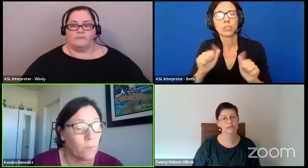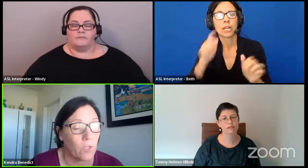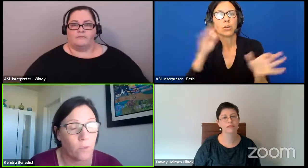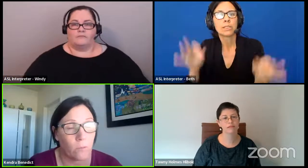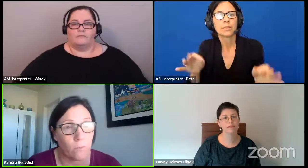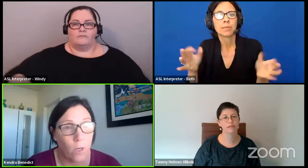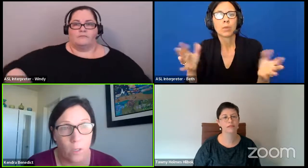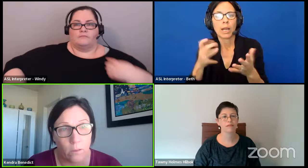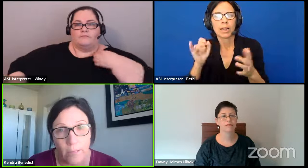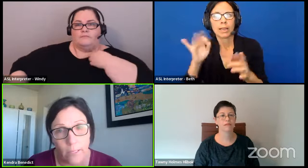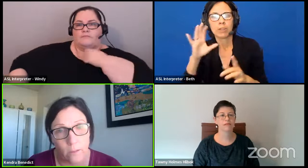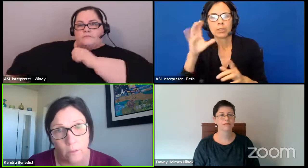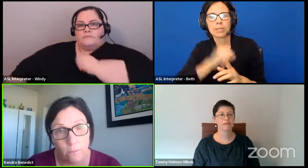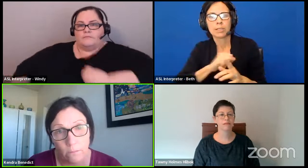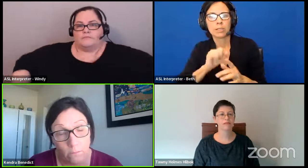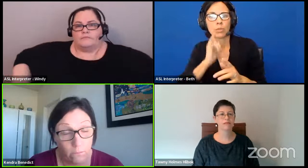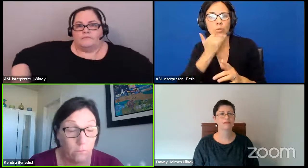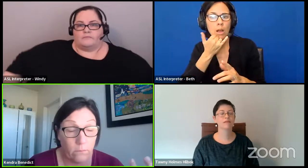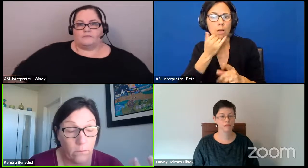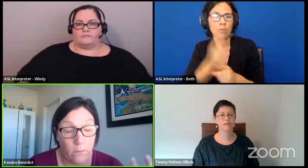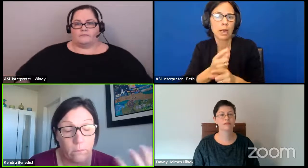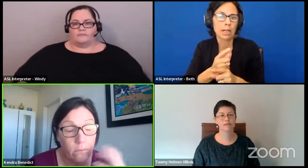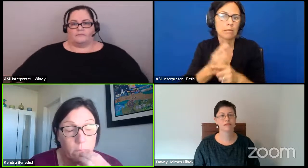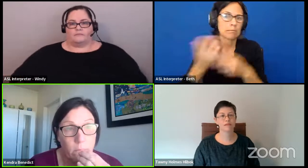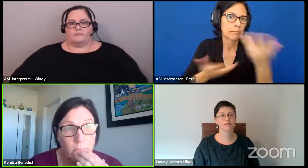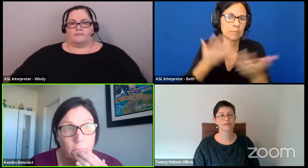those assumptions are wrong or right? Or